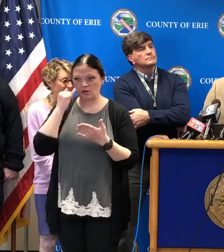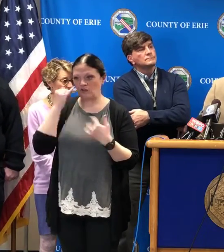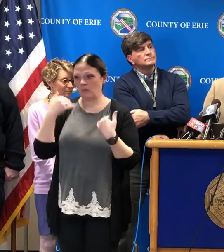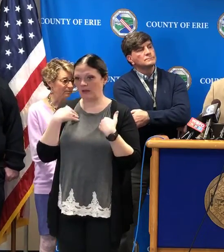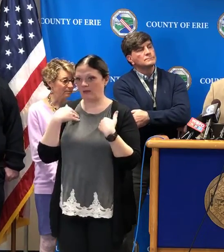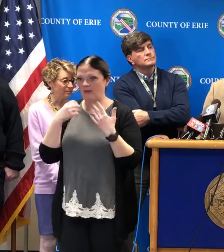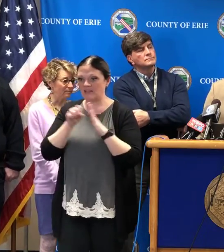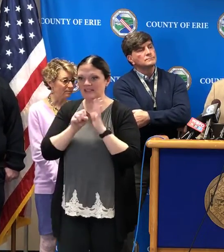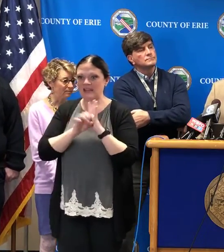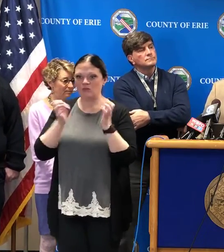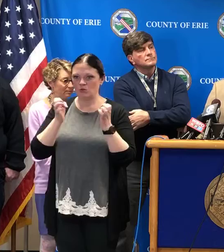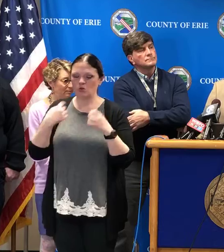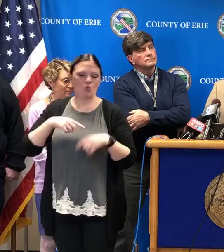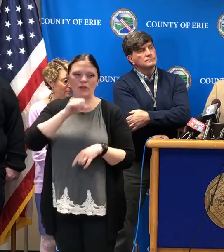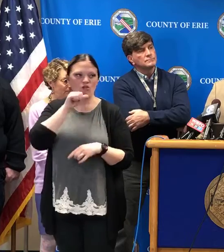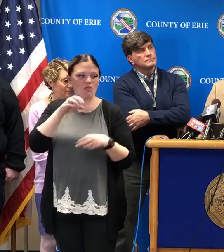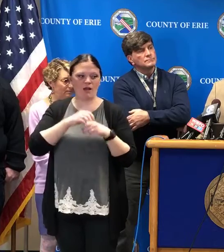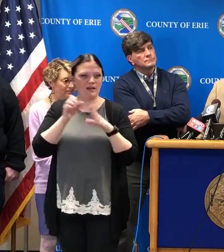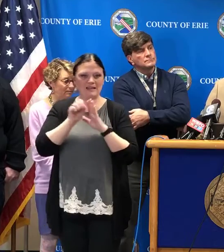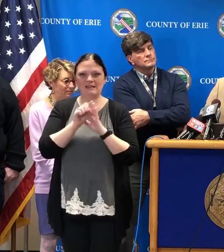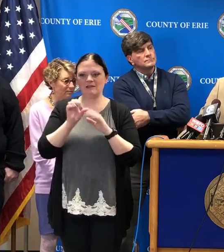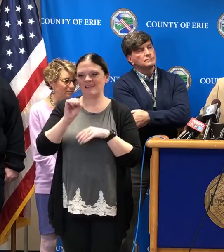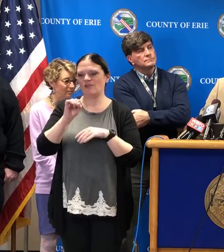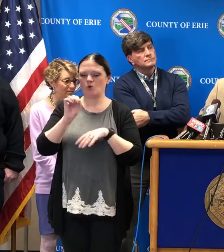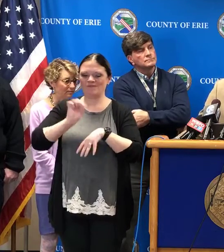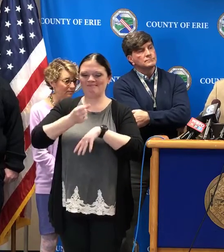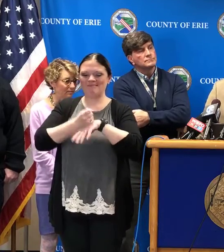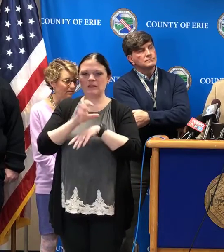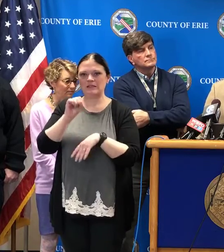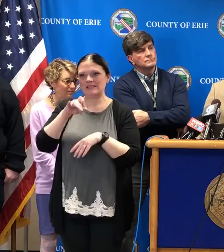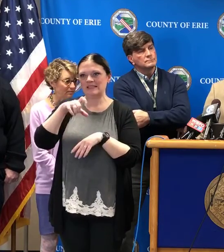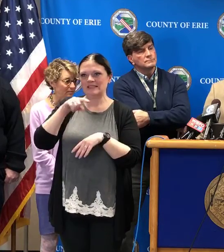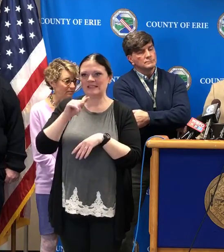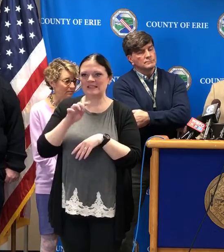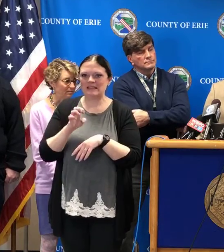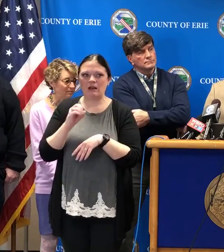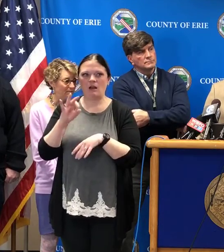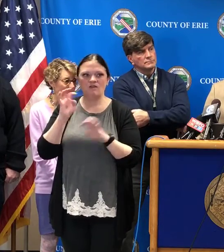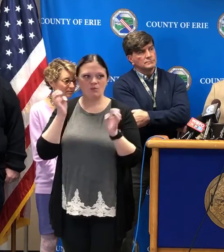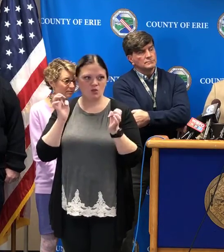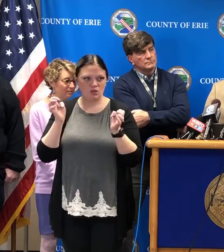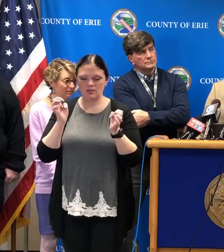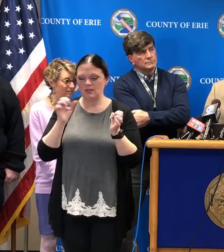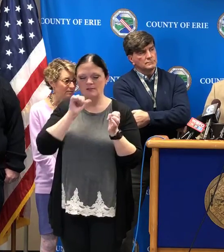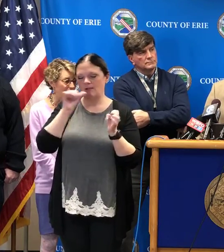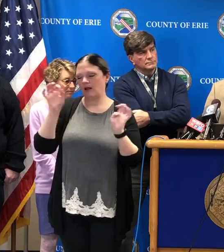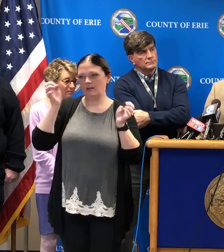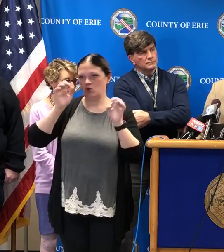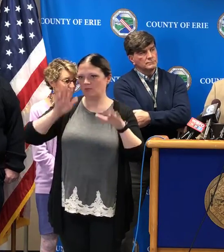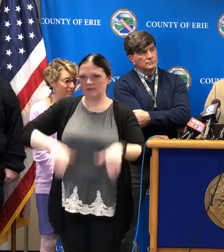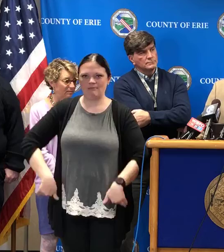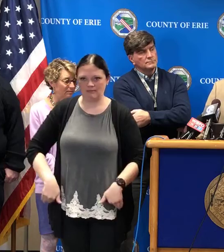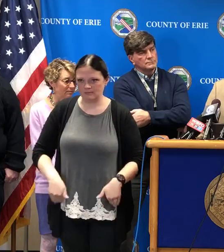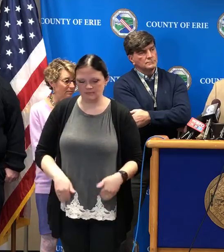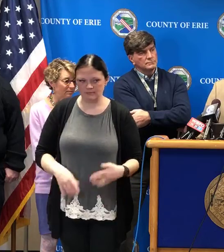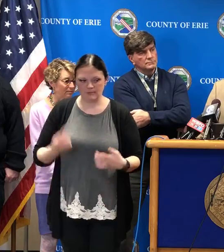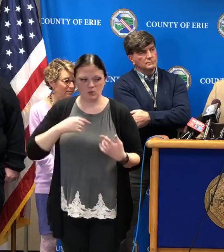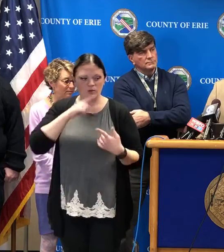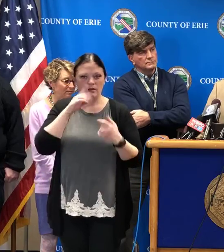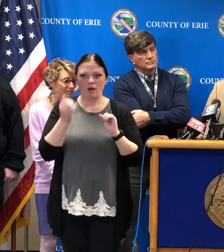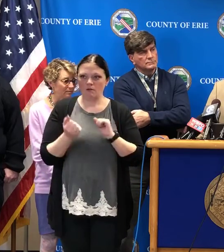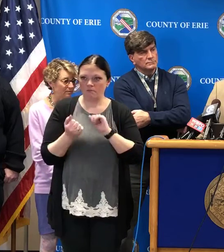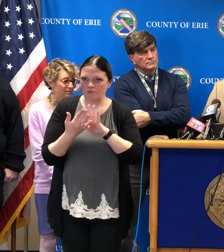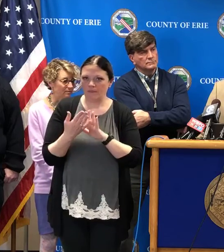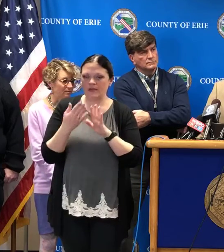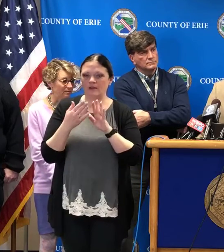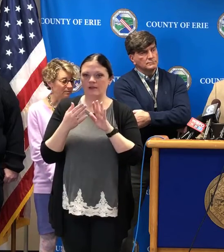not in a state of emergency in Erie County right yet, and we're not at the Emergency Operations Center because we don't have an emergency yet. We are addressing the